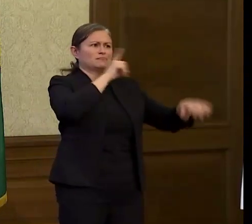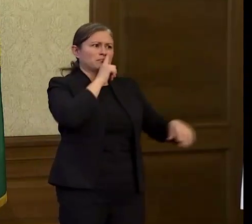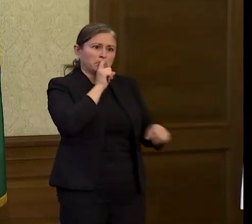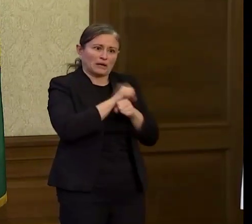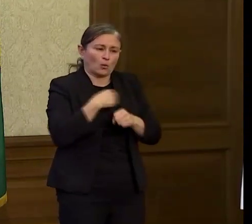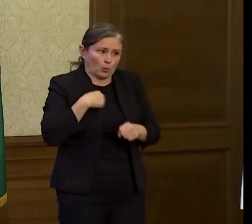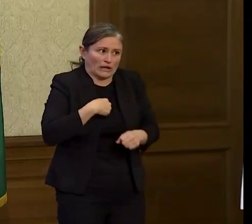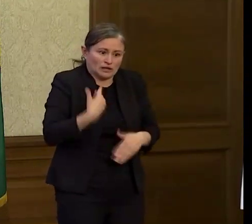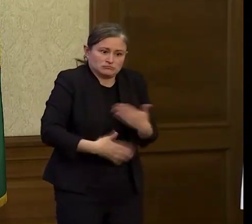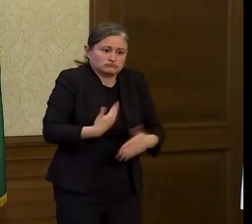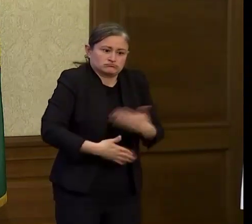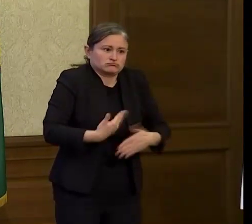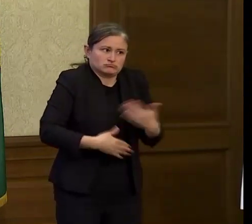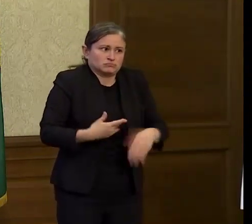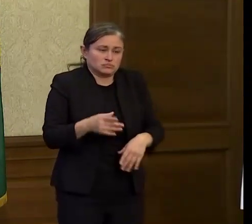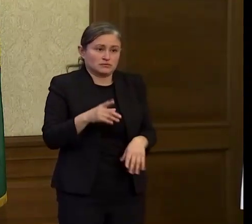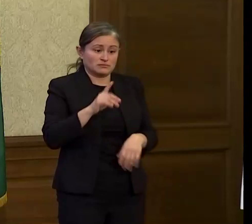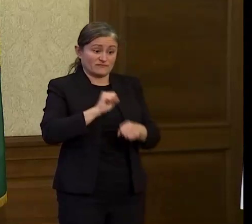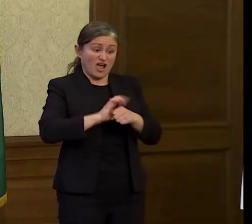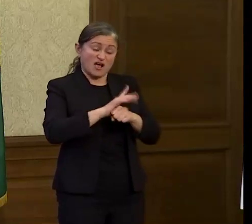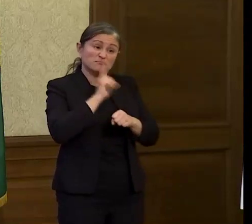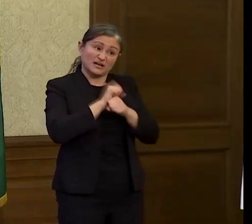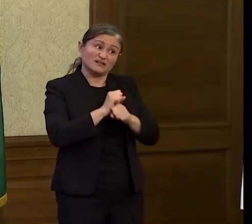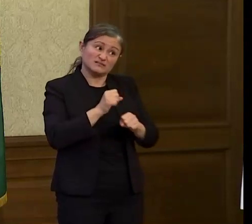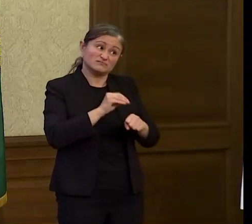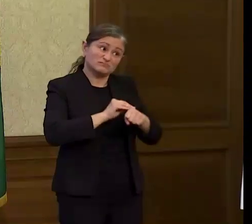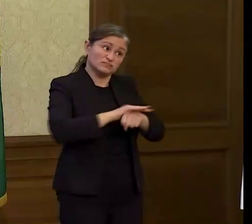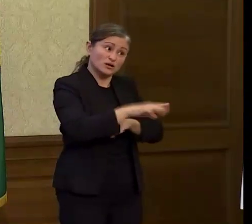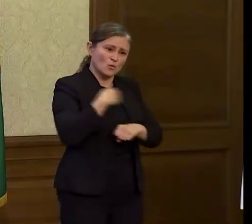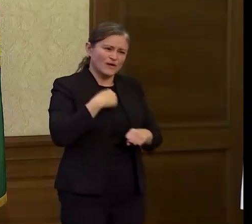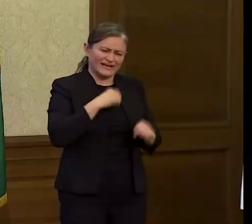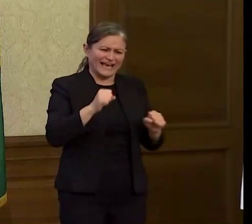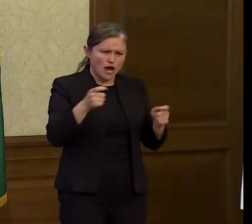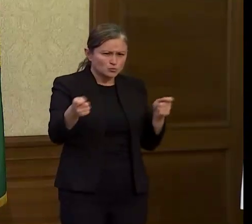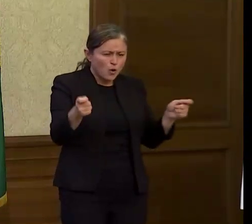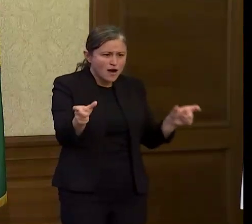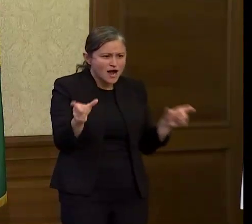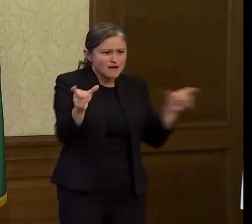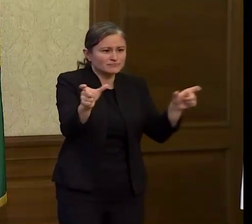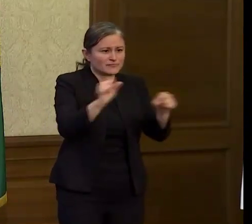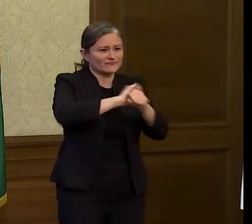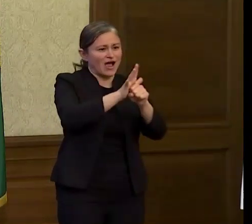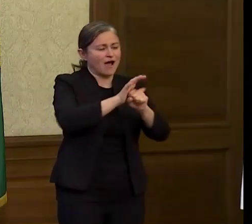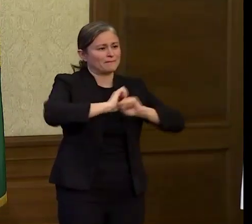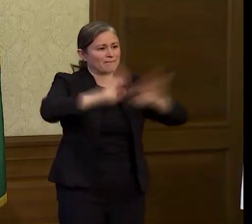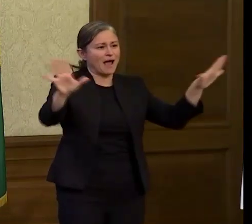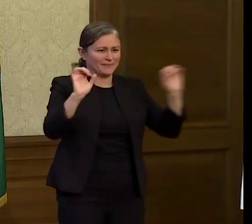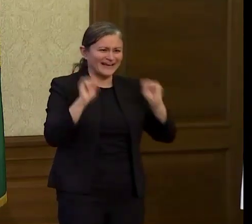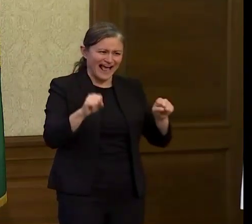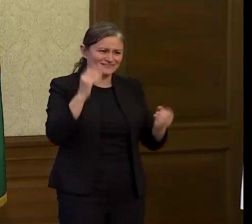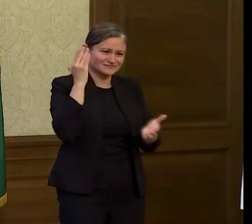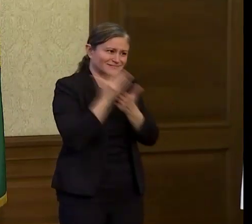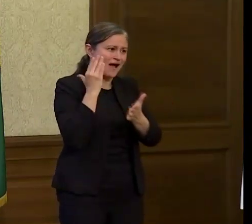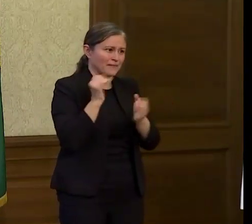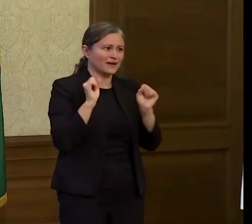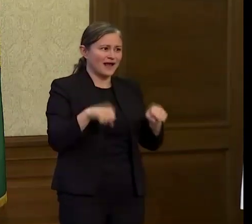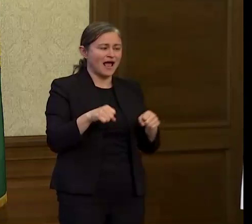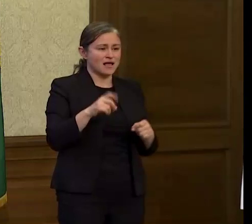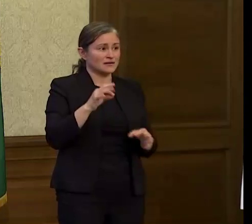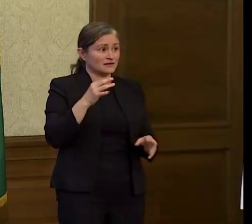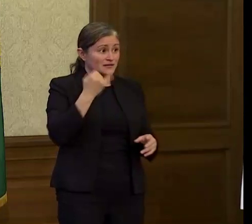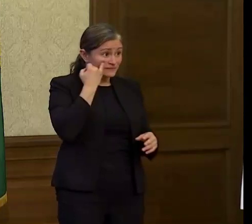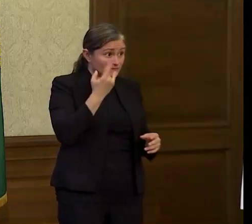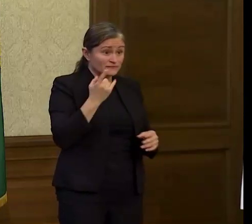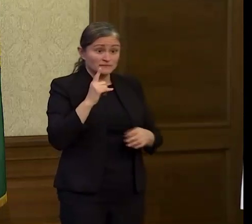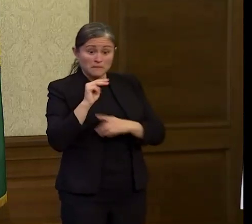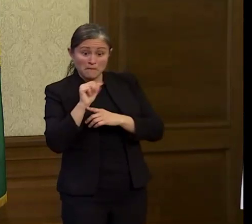here. This is in our control. We have a big say whether we're done on May 4th or not, and that is whether or not we continue